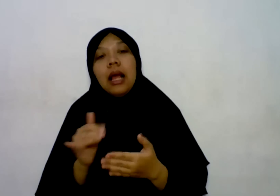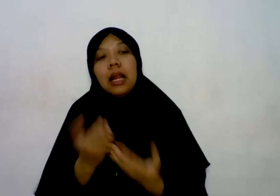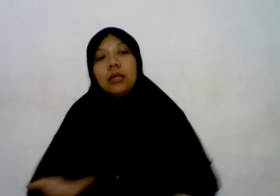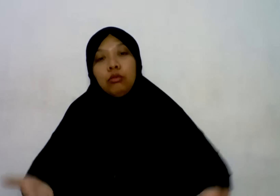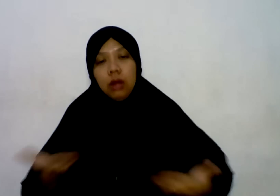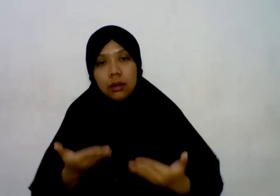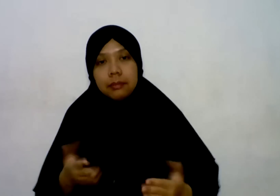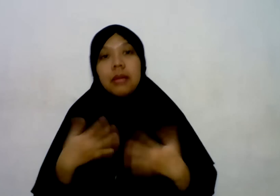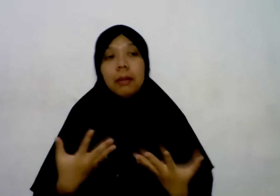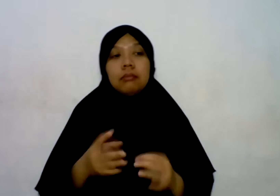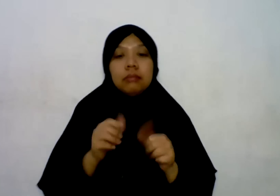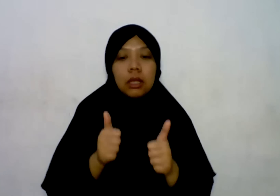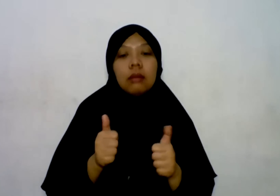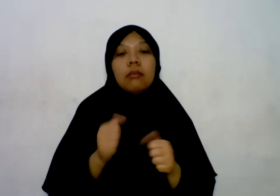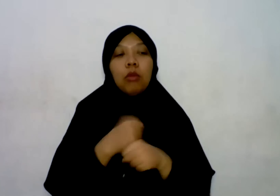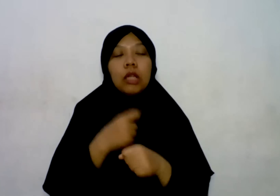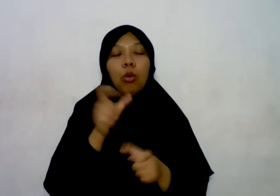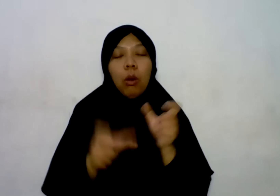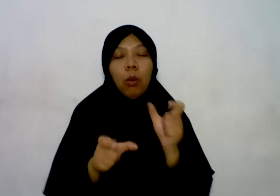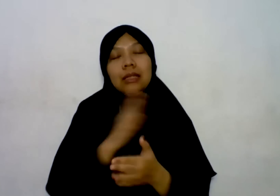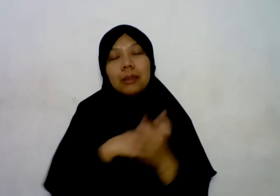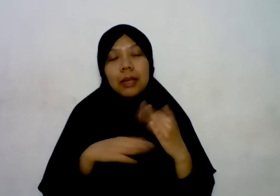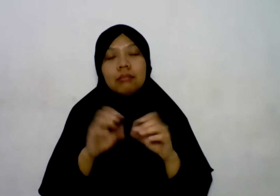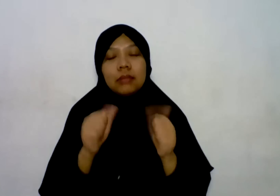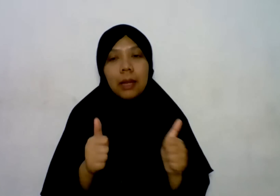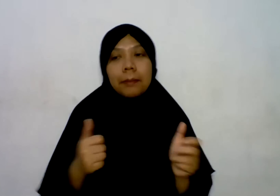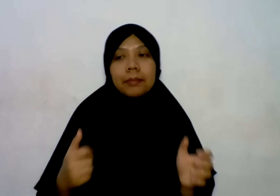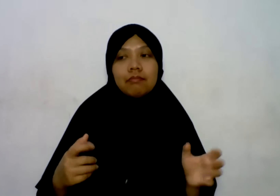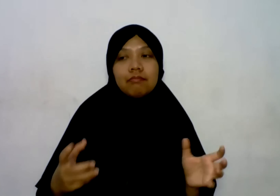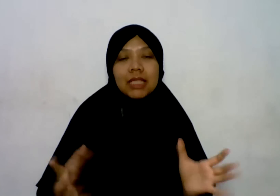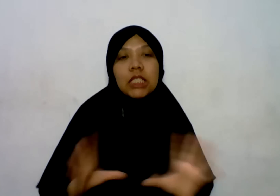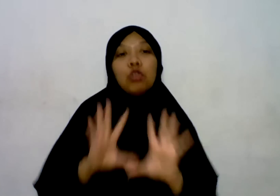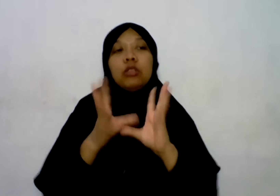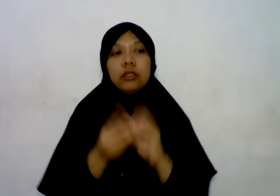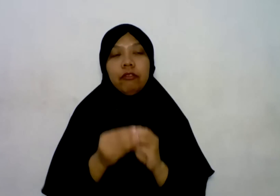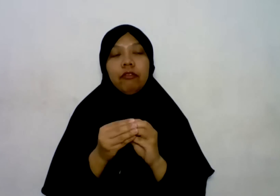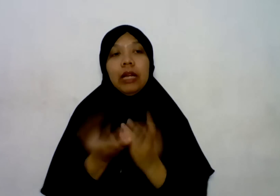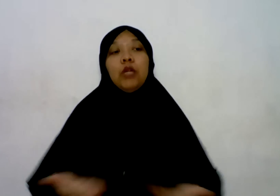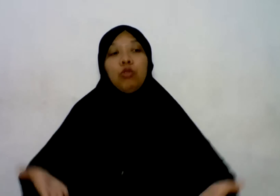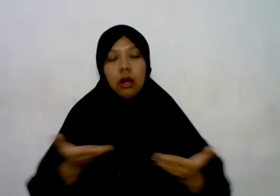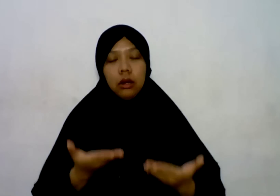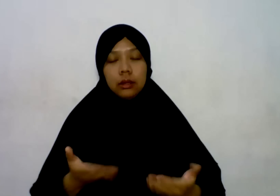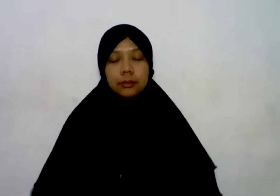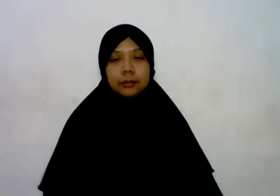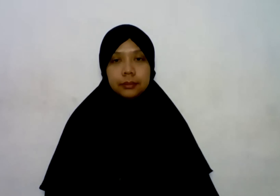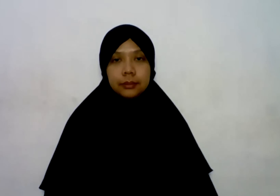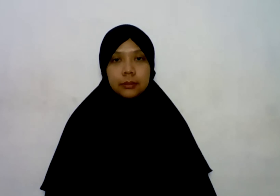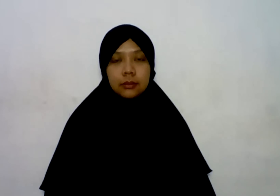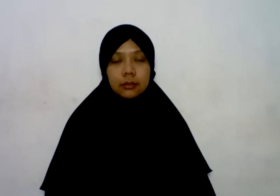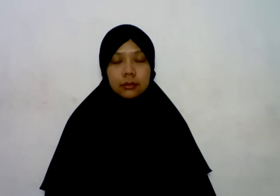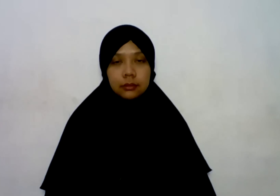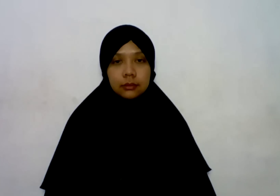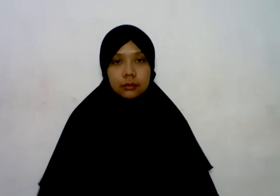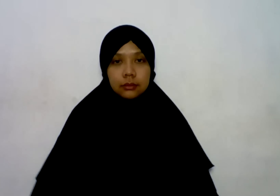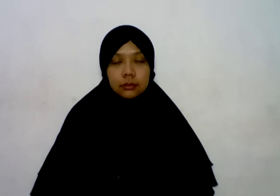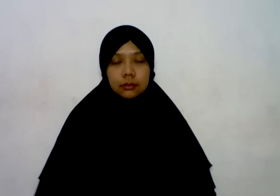because some cases show that the disabled that have been received by a firm